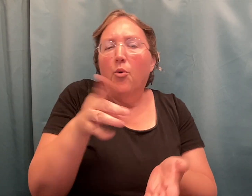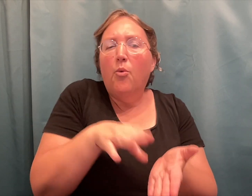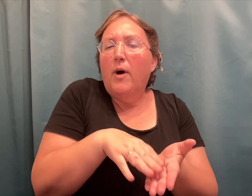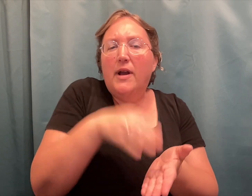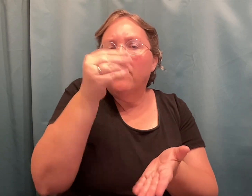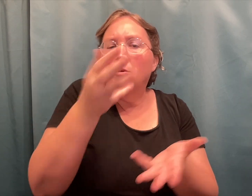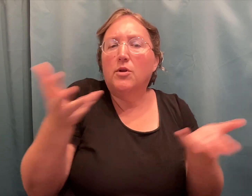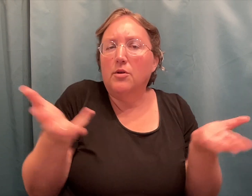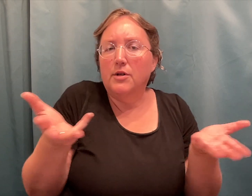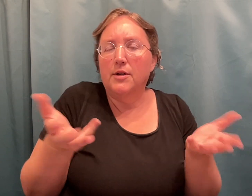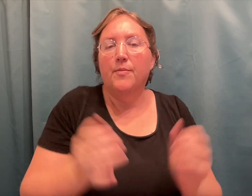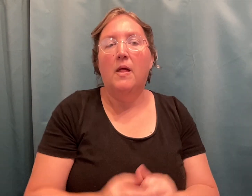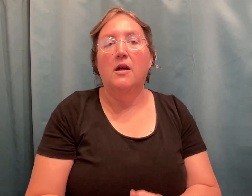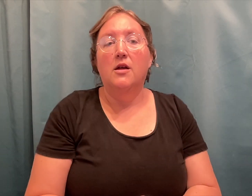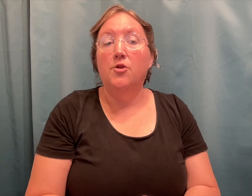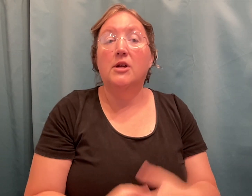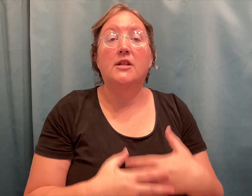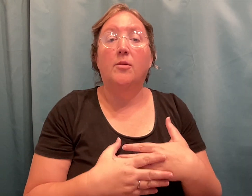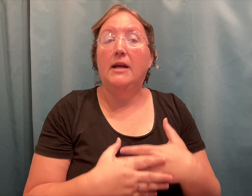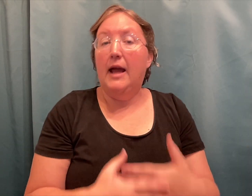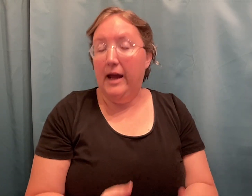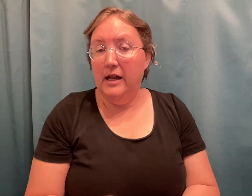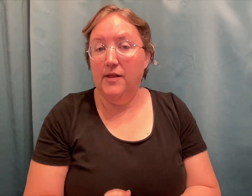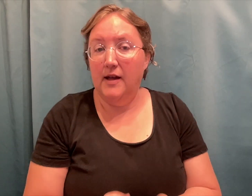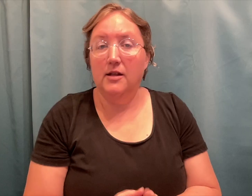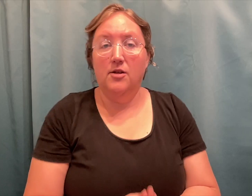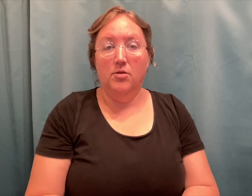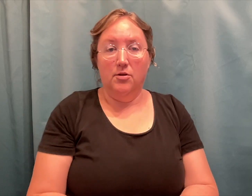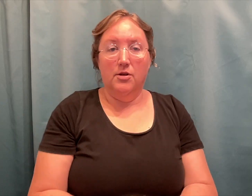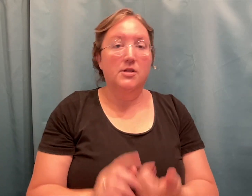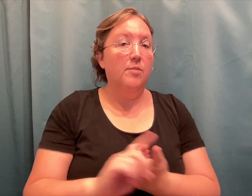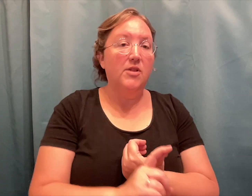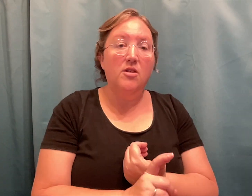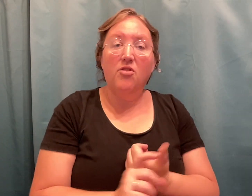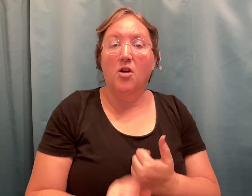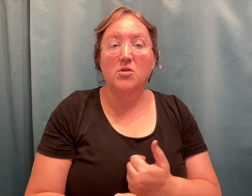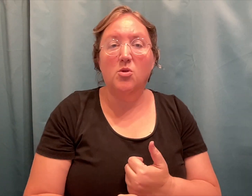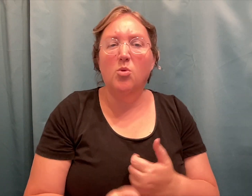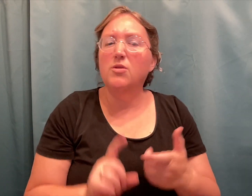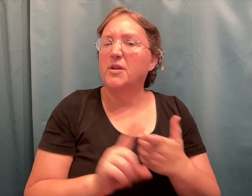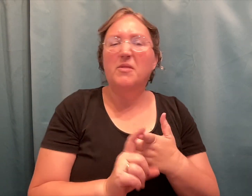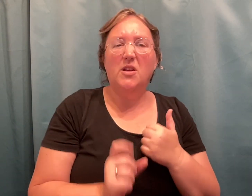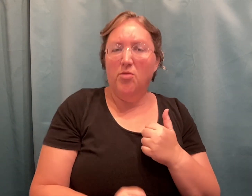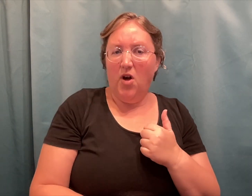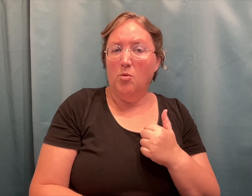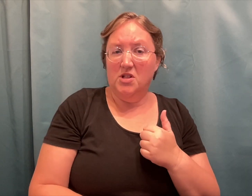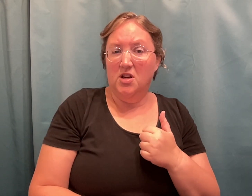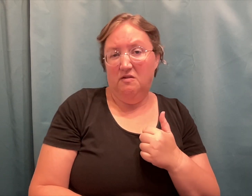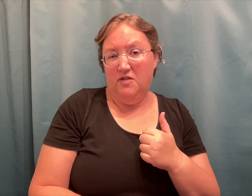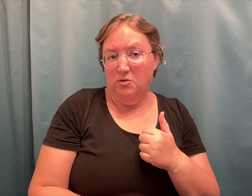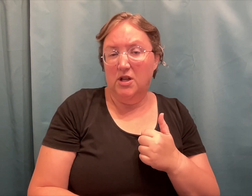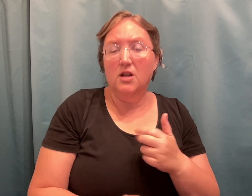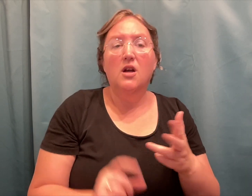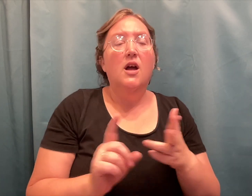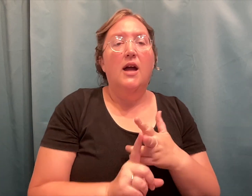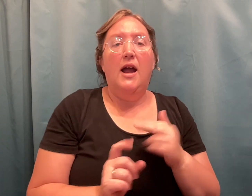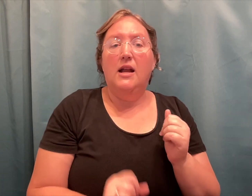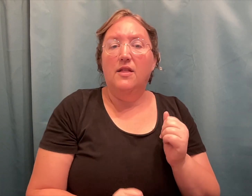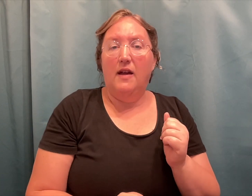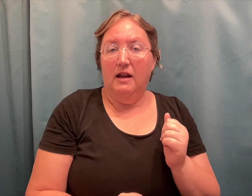What have you learned? You can tell me anything that you learned, something you thought was cool, something you thought was confusing, anything else.